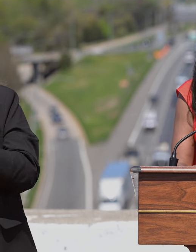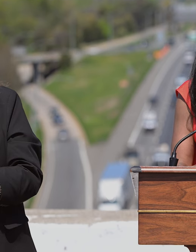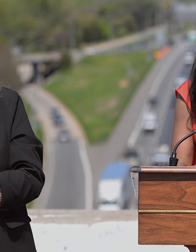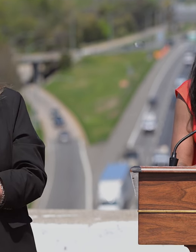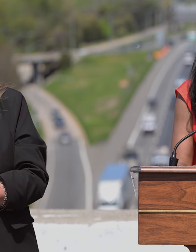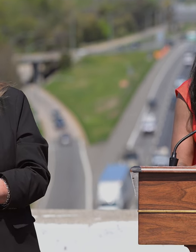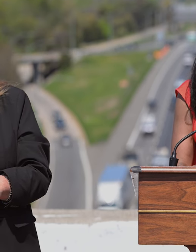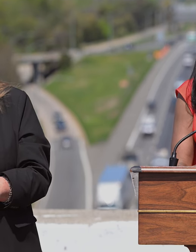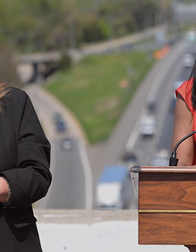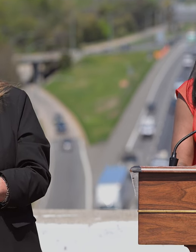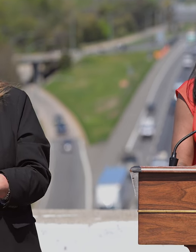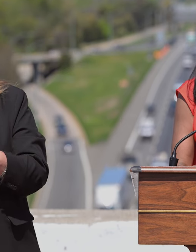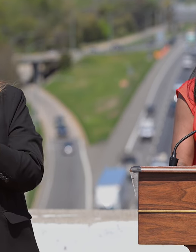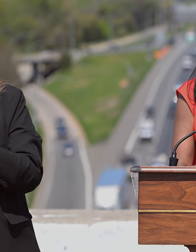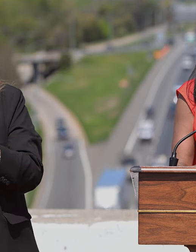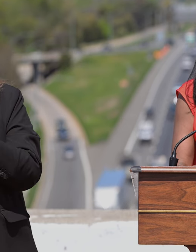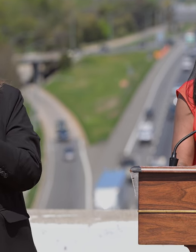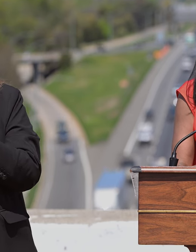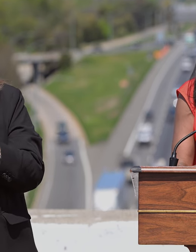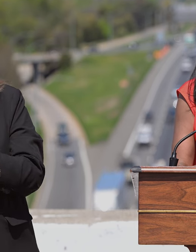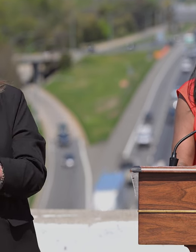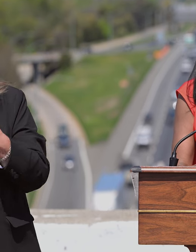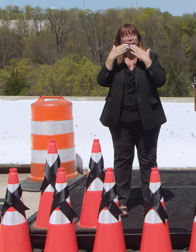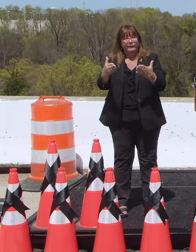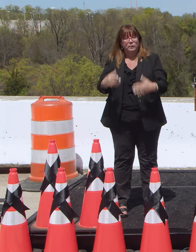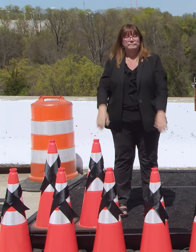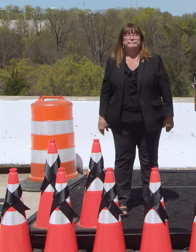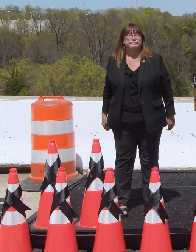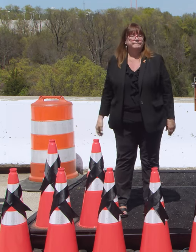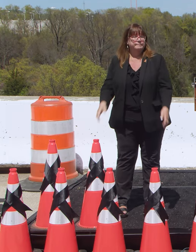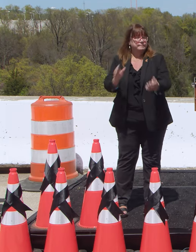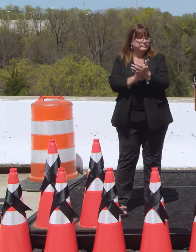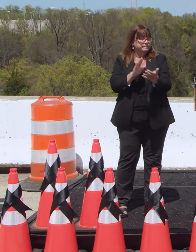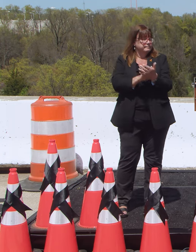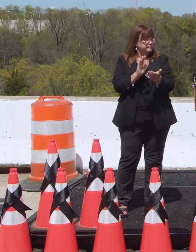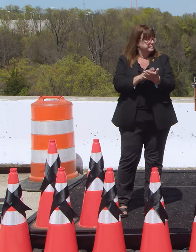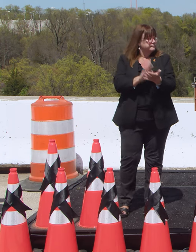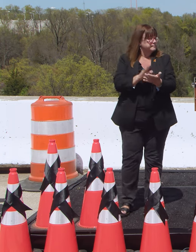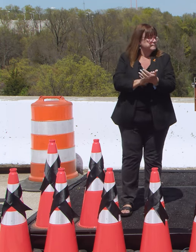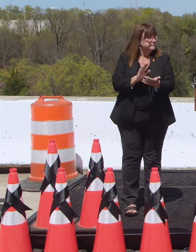you, me, and everyone in between. Thank you.